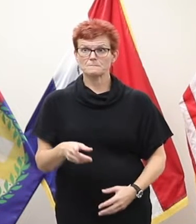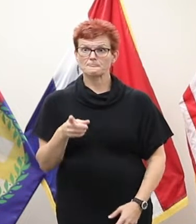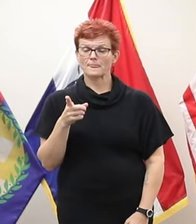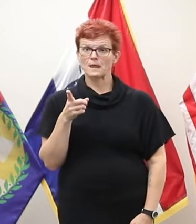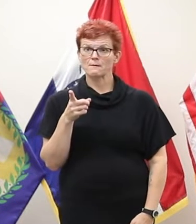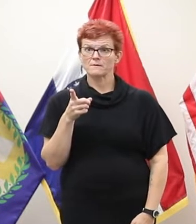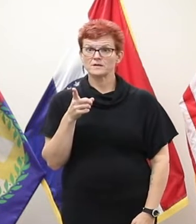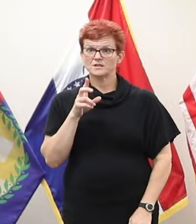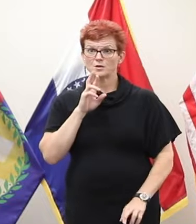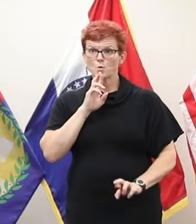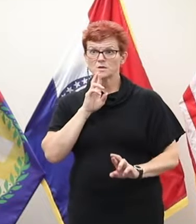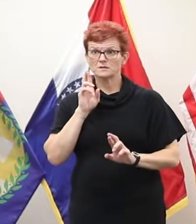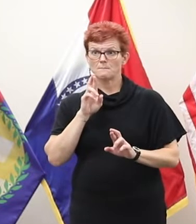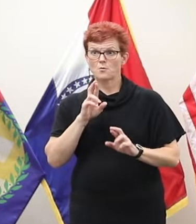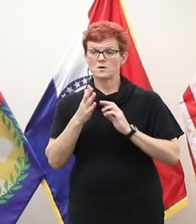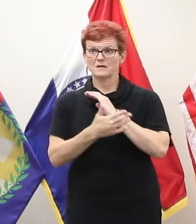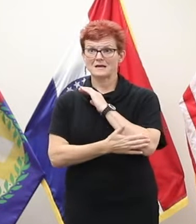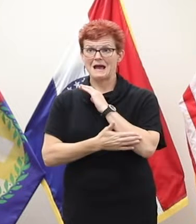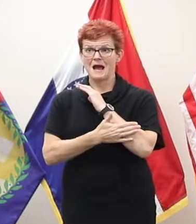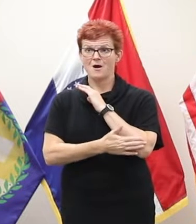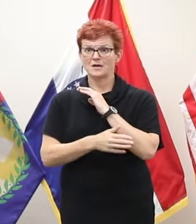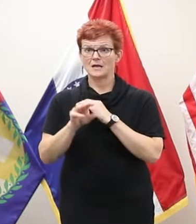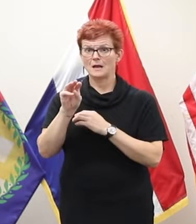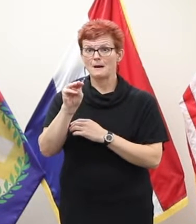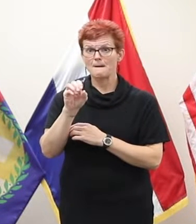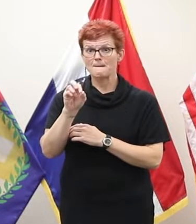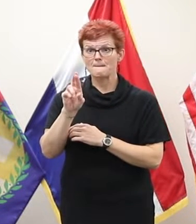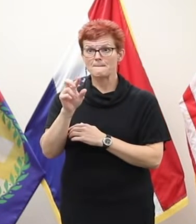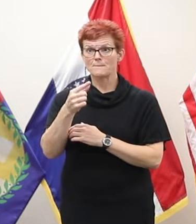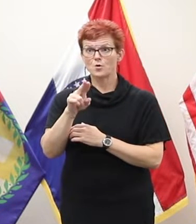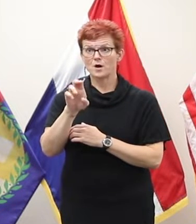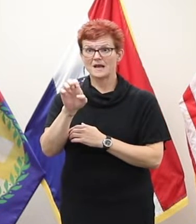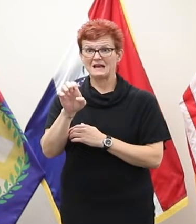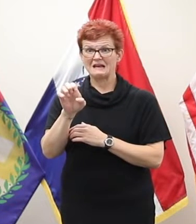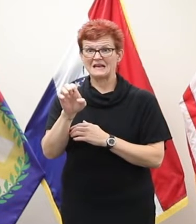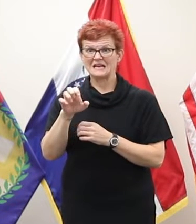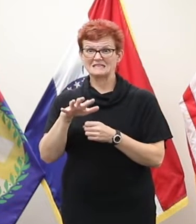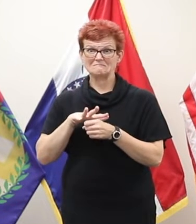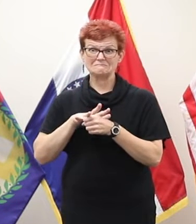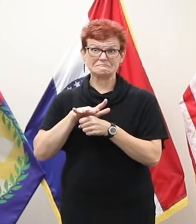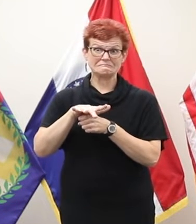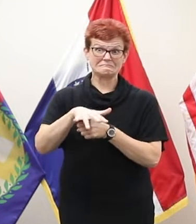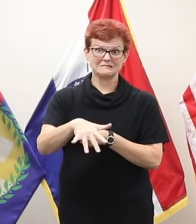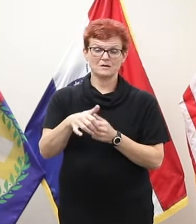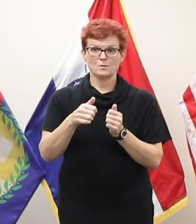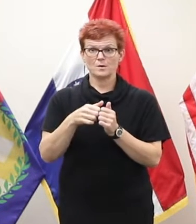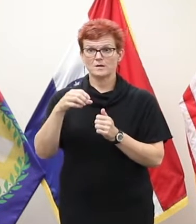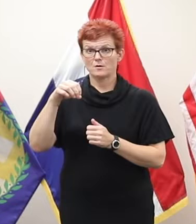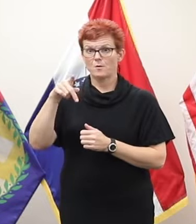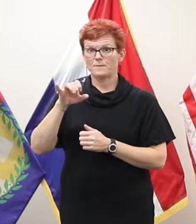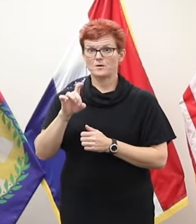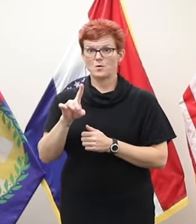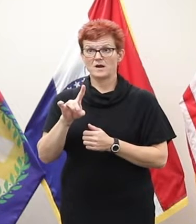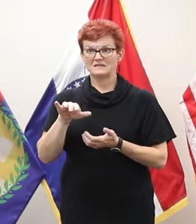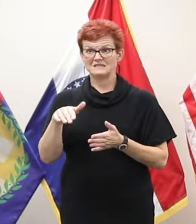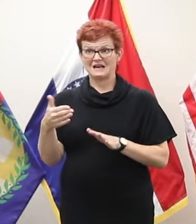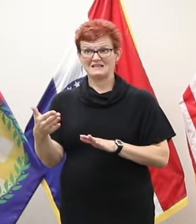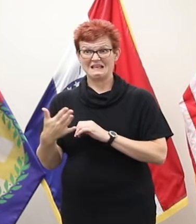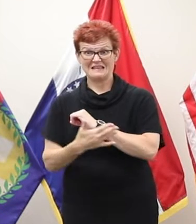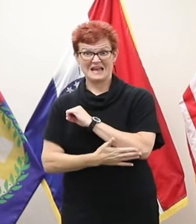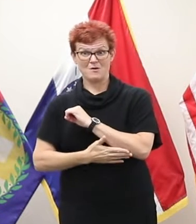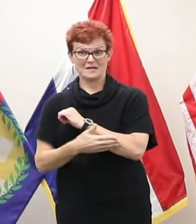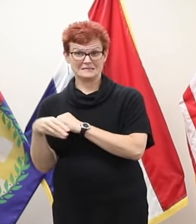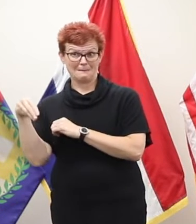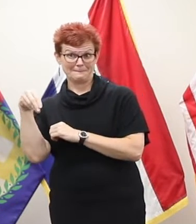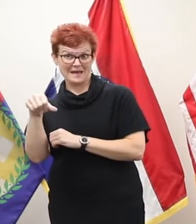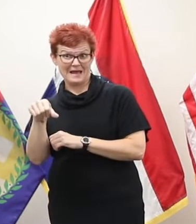There's been reports that the county morgue is overcrowded with opioid and overdose deaths, and the county is paying money to funeral homes